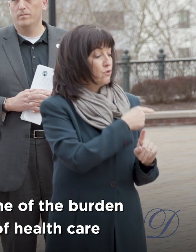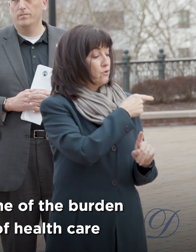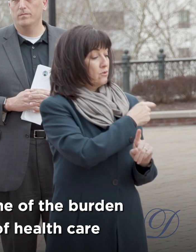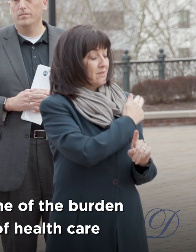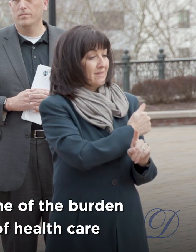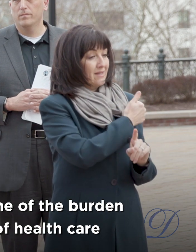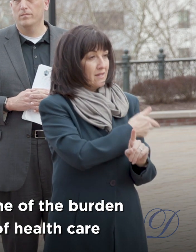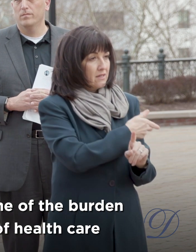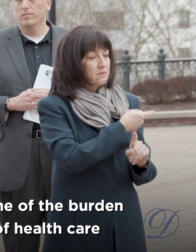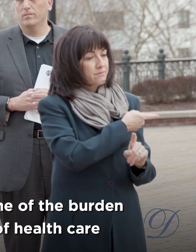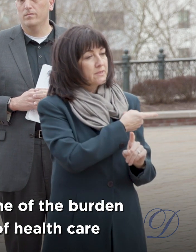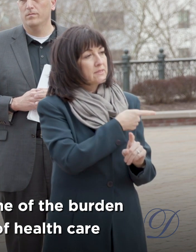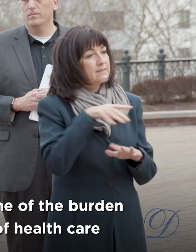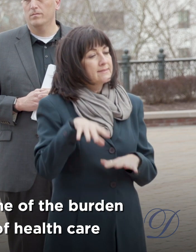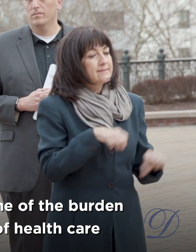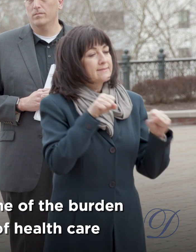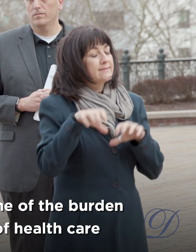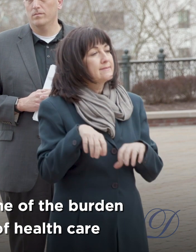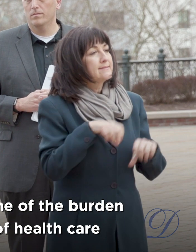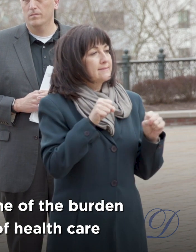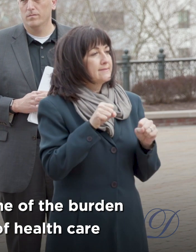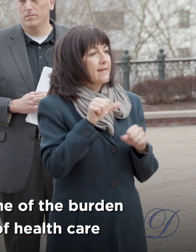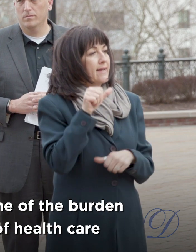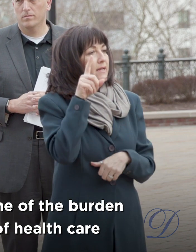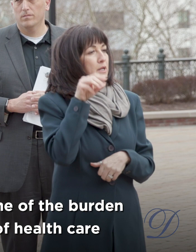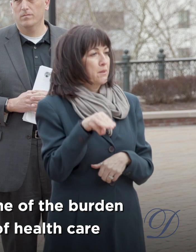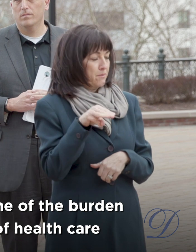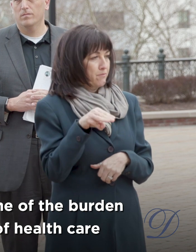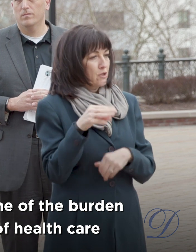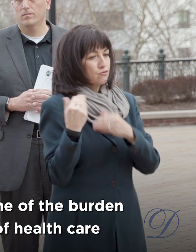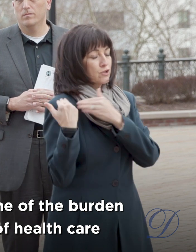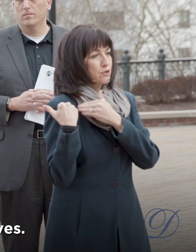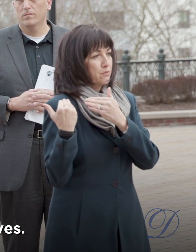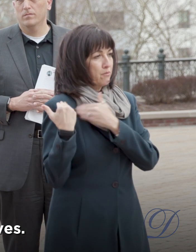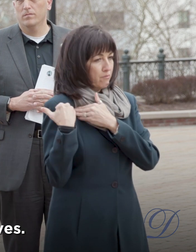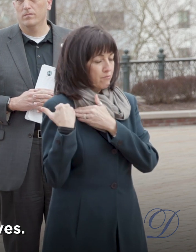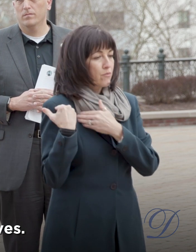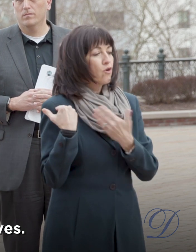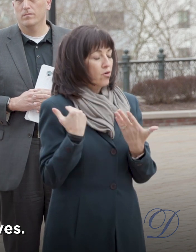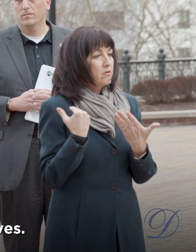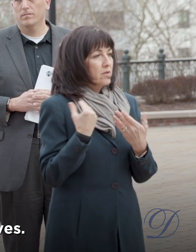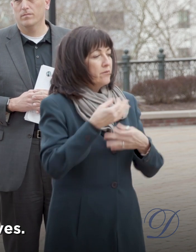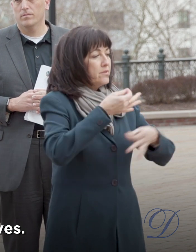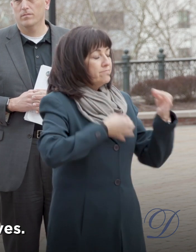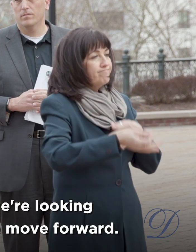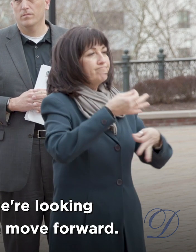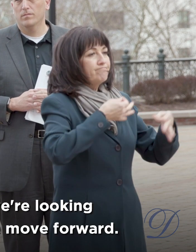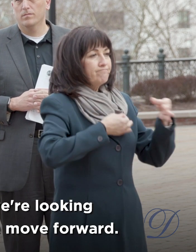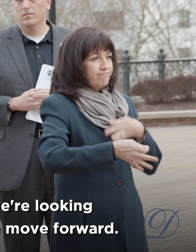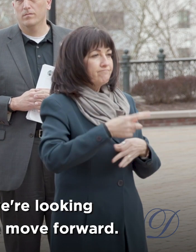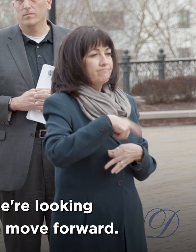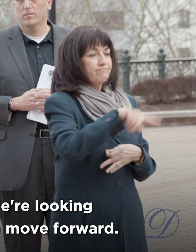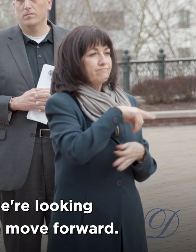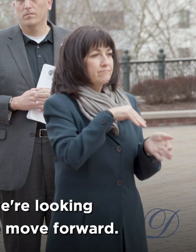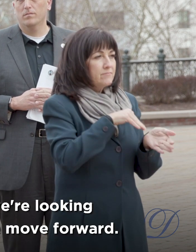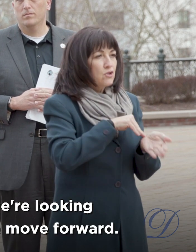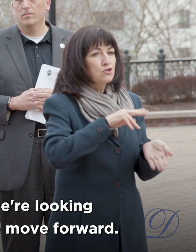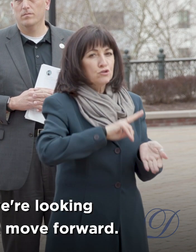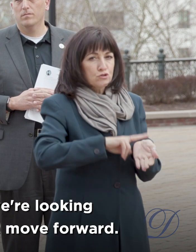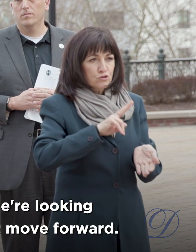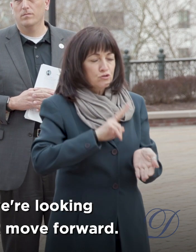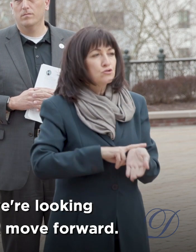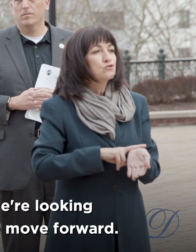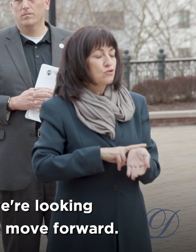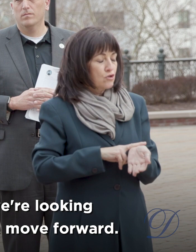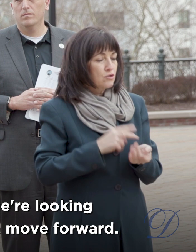to maybe take some of the burden, administrative type burden, off of the healthcare professionals themselves. And so that's something that we're looking